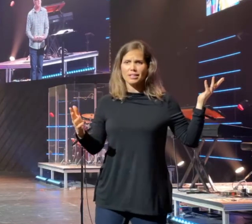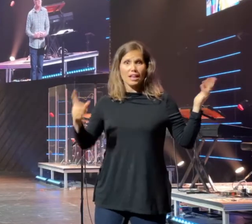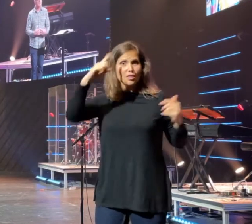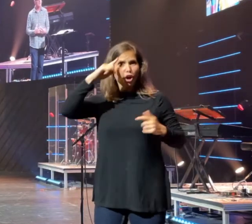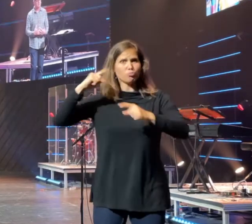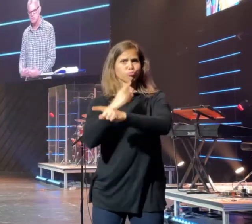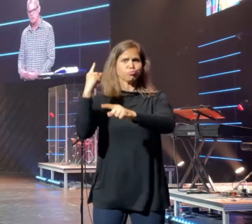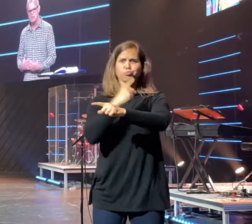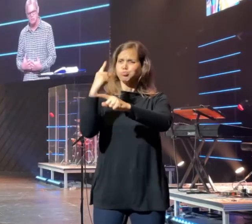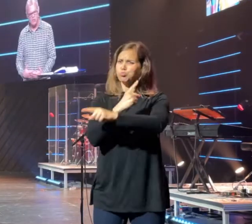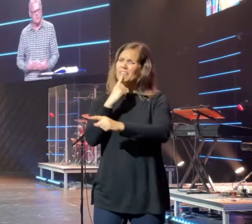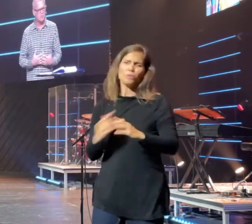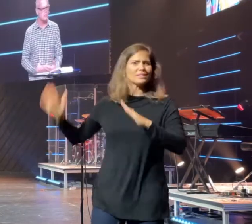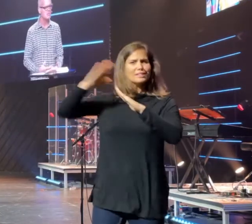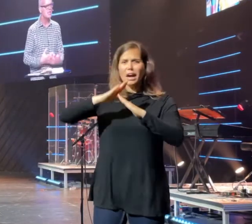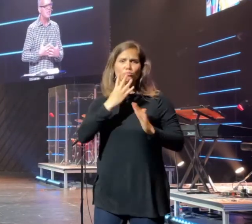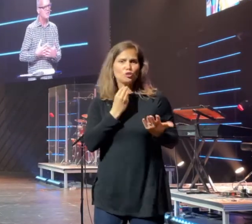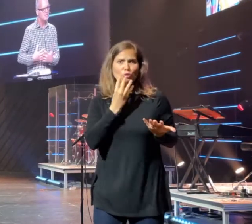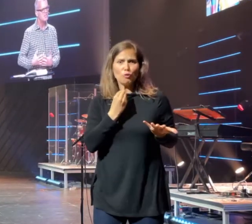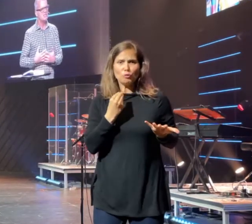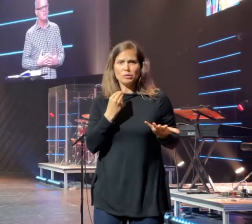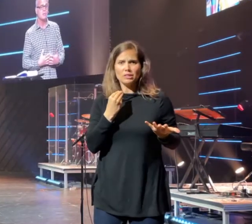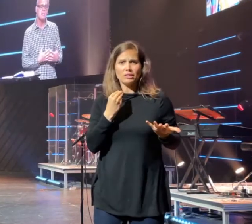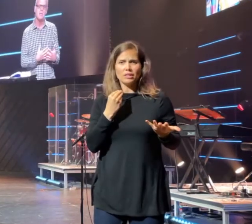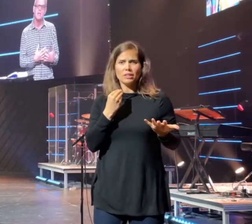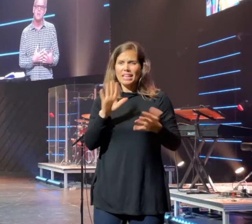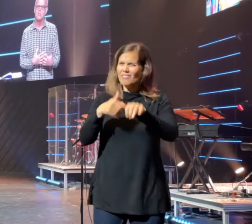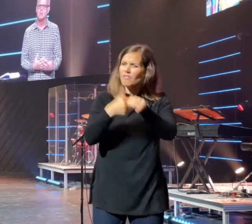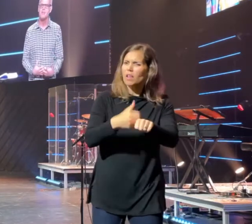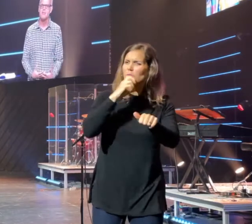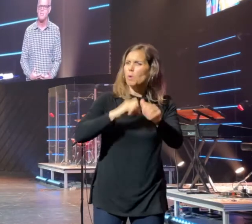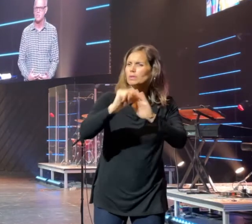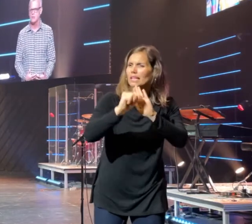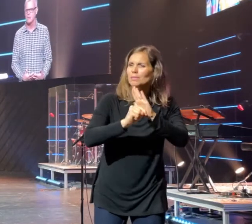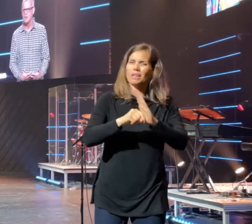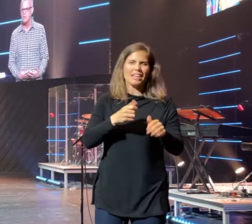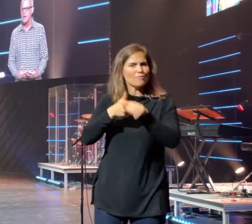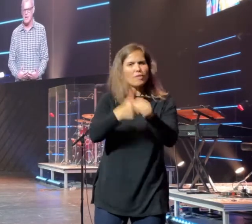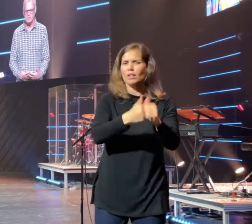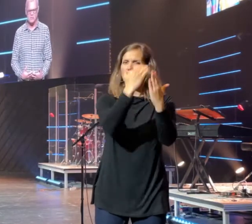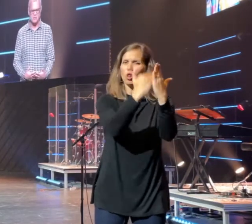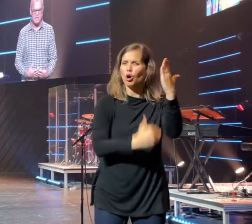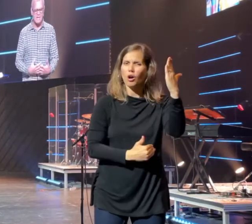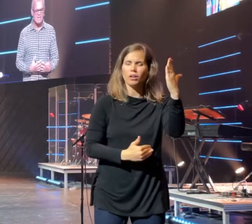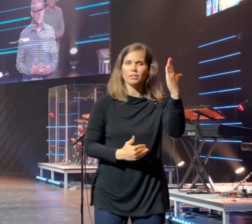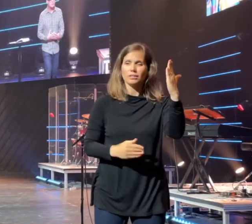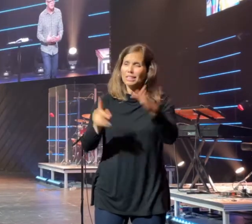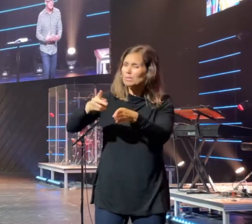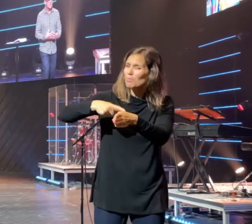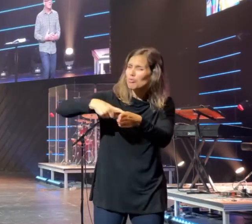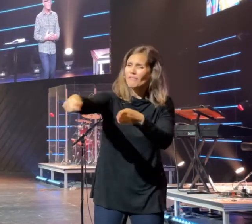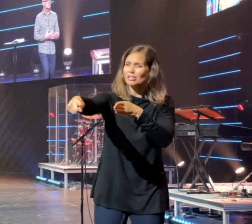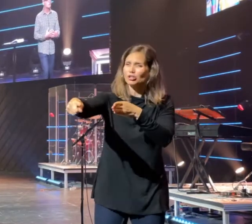class. He was a serious, devoted person in the teachings of the Old Testament. He was a professional, a rabbi, so to speak, and he was